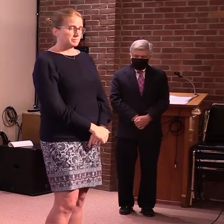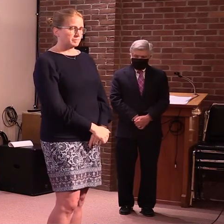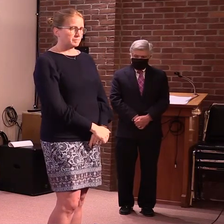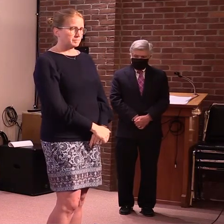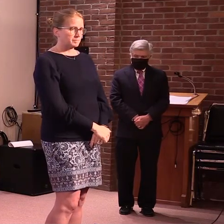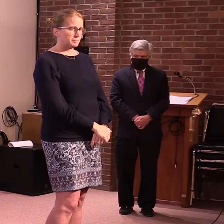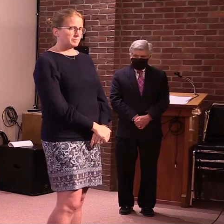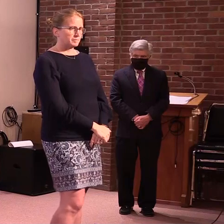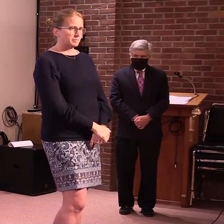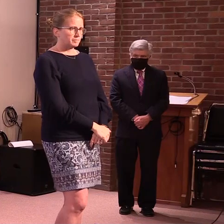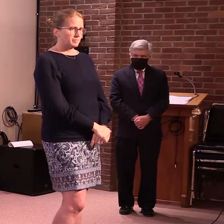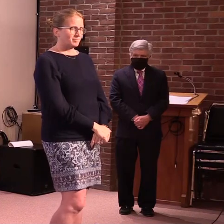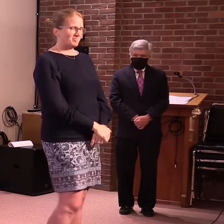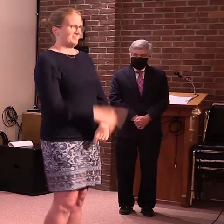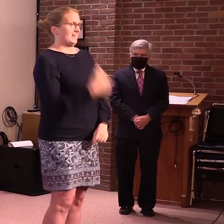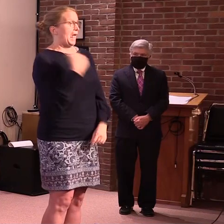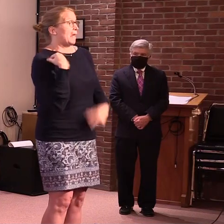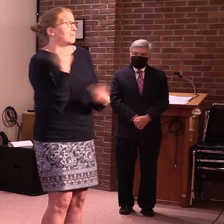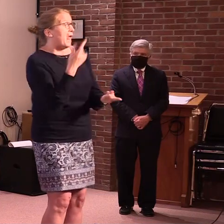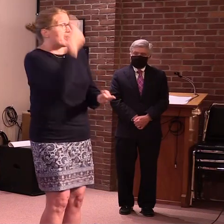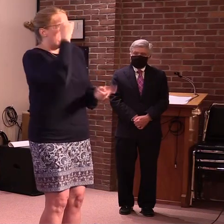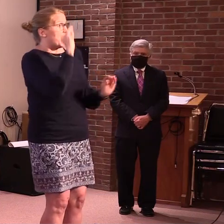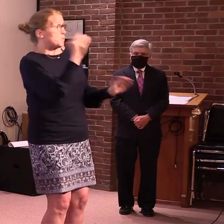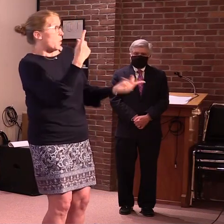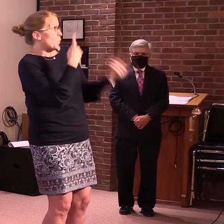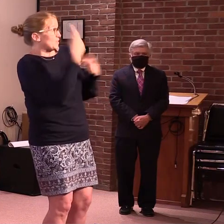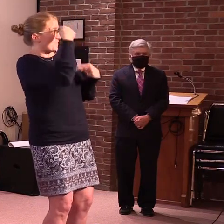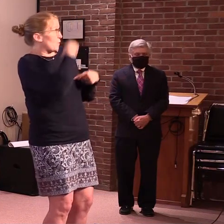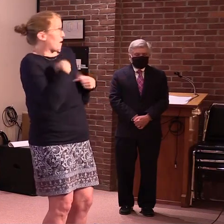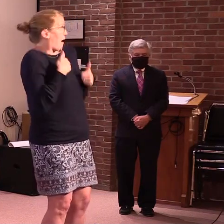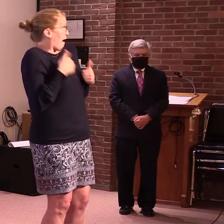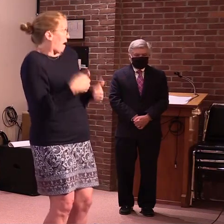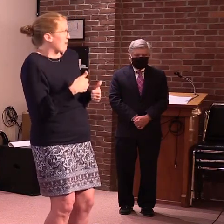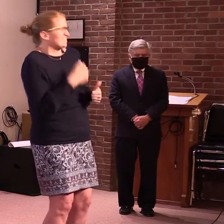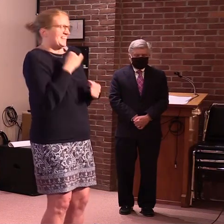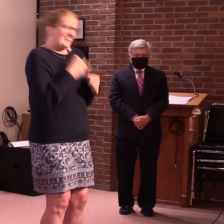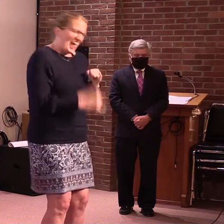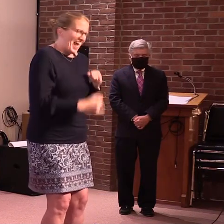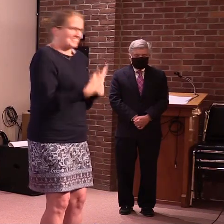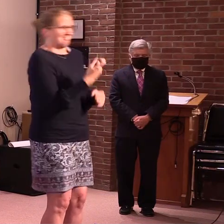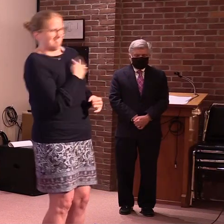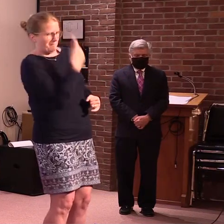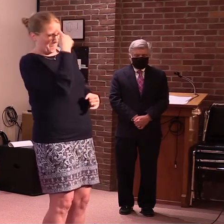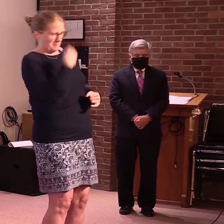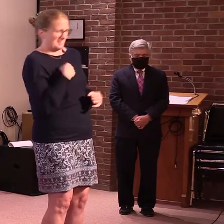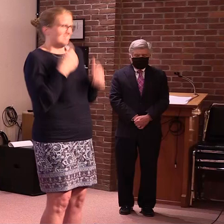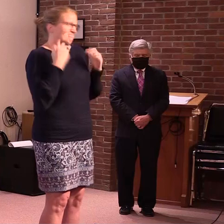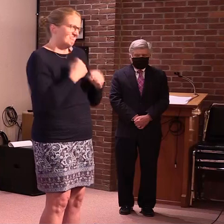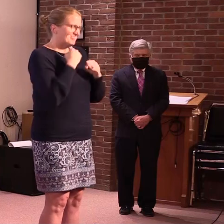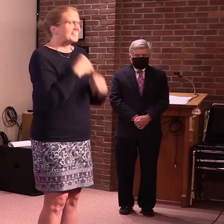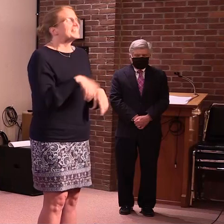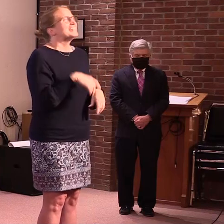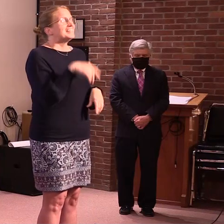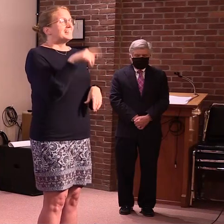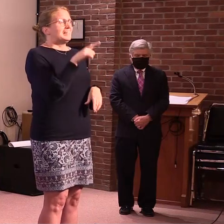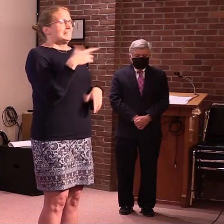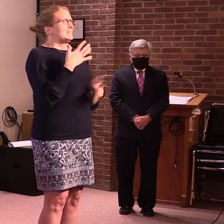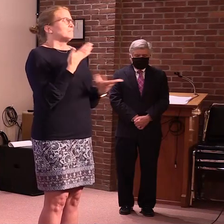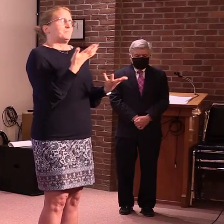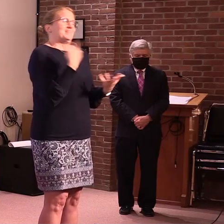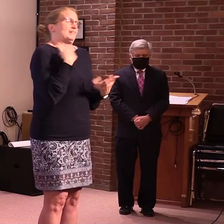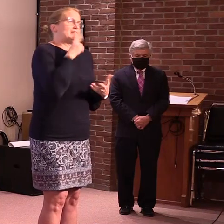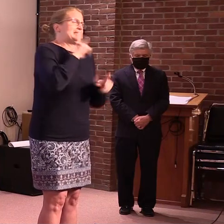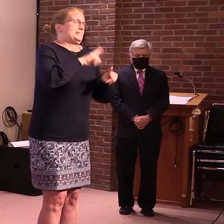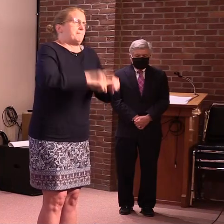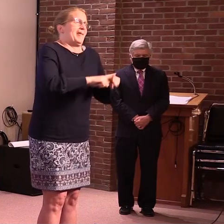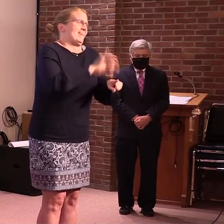I thought you were going to let me off the hook today. Last question. I really would need to understand the situation. Generally,